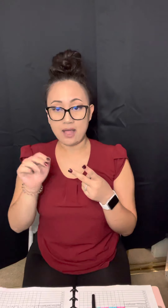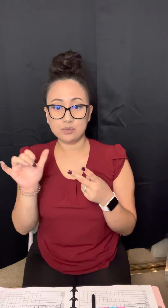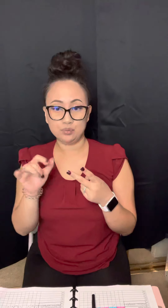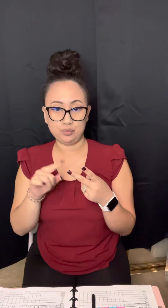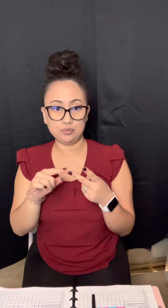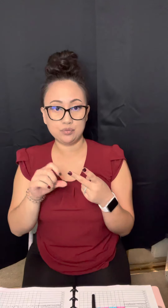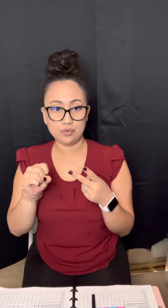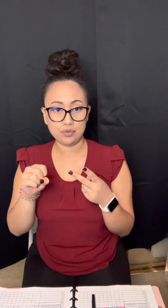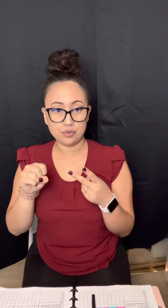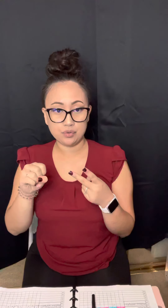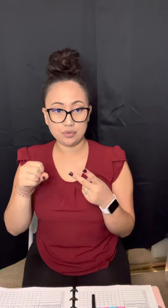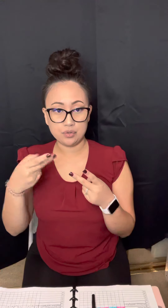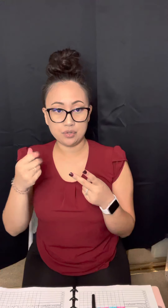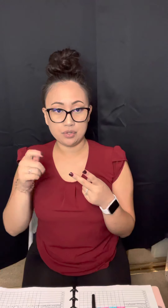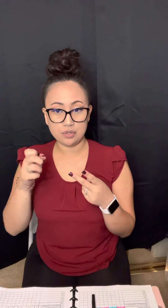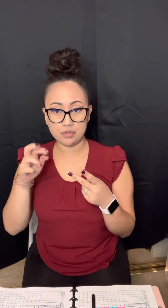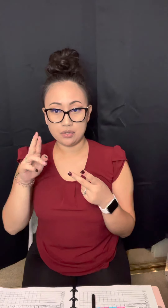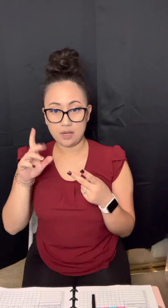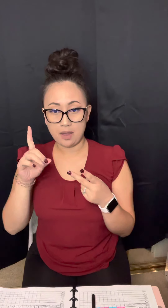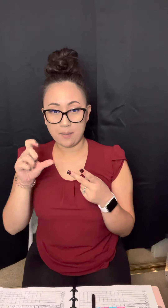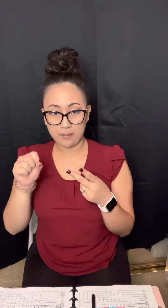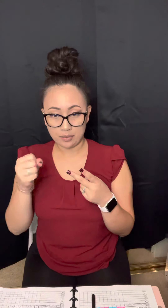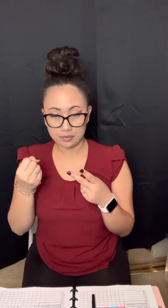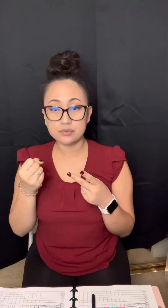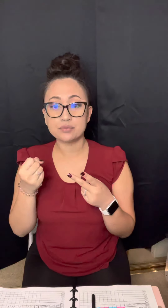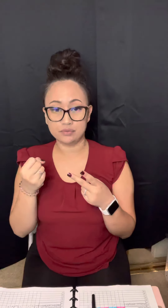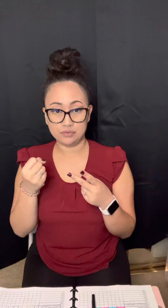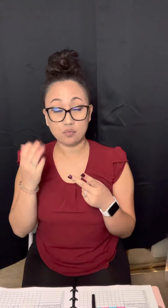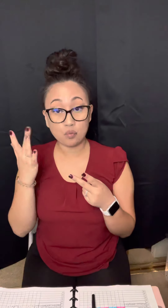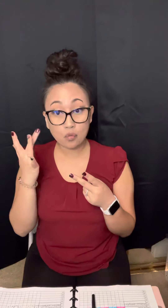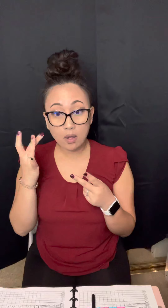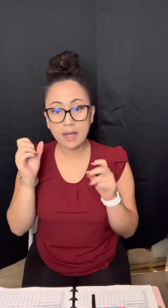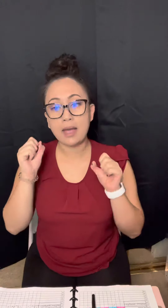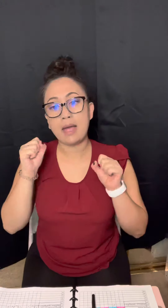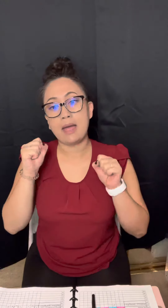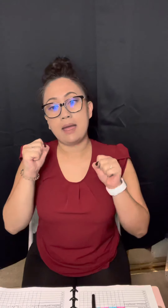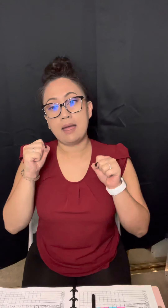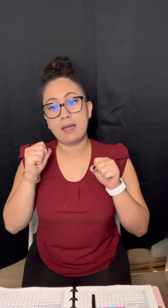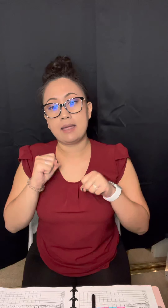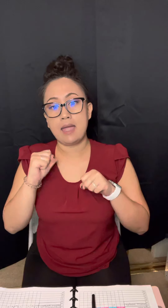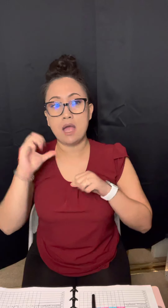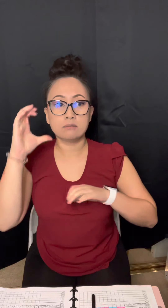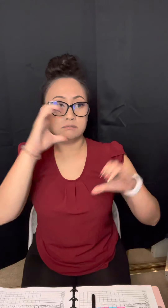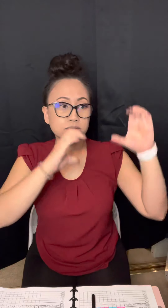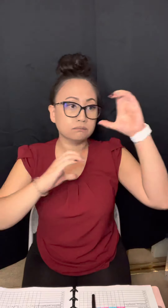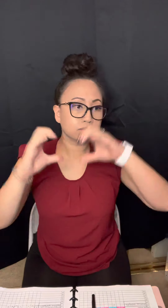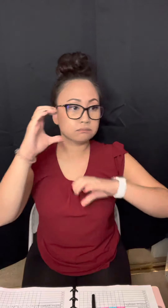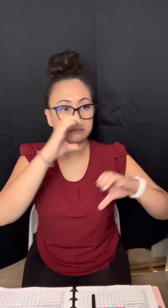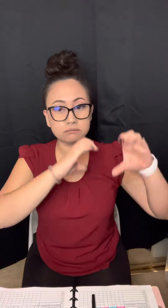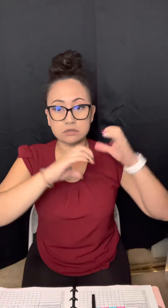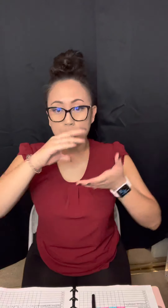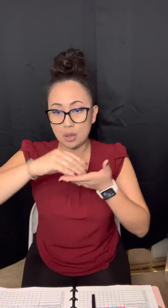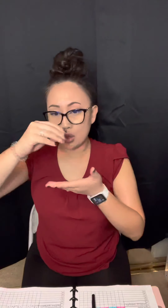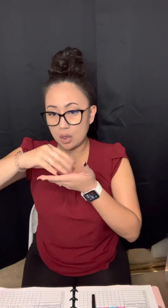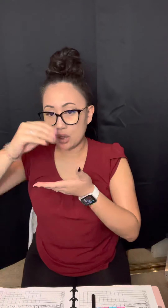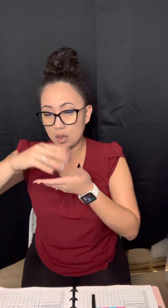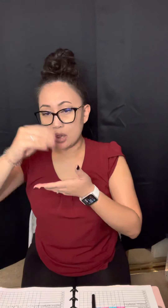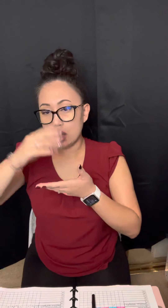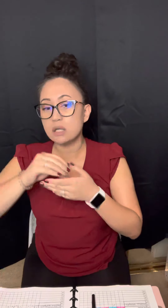and explore even more things, okay? So many more explorations to go on. We're going to circle the word